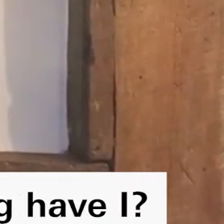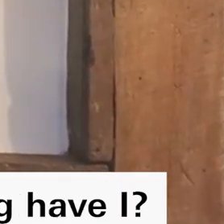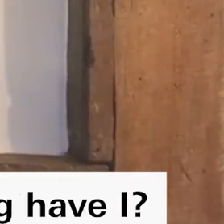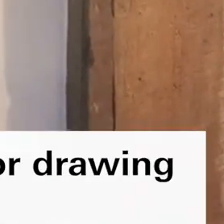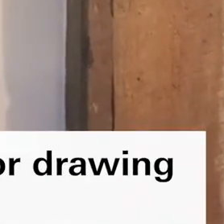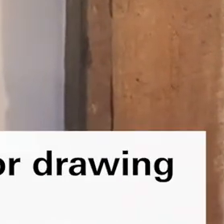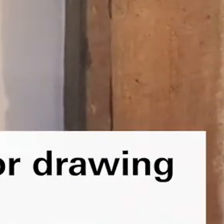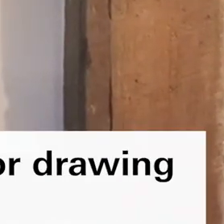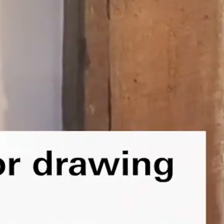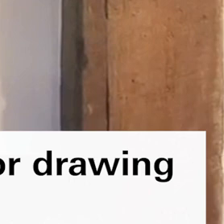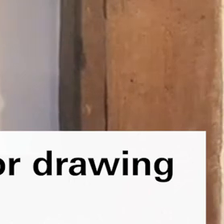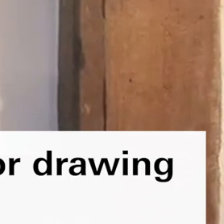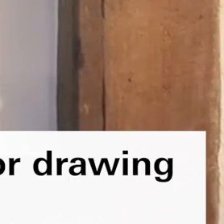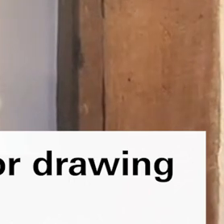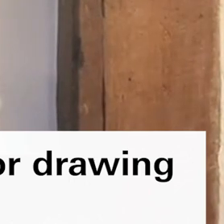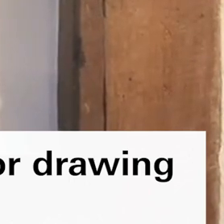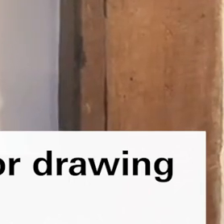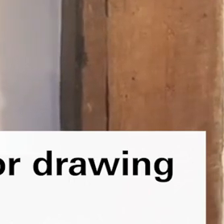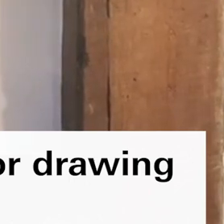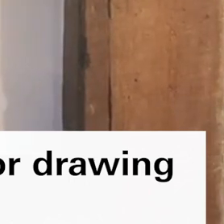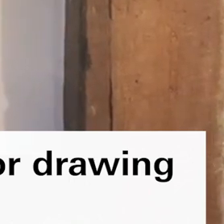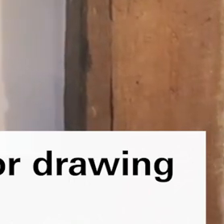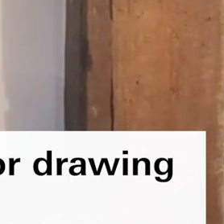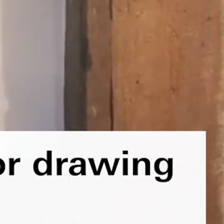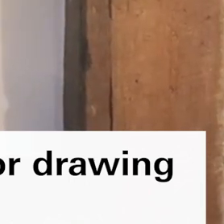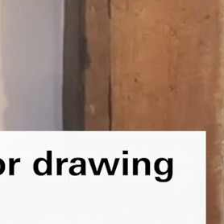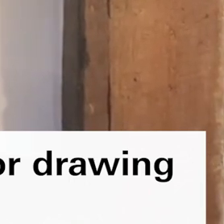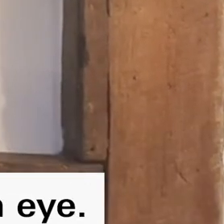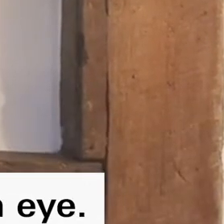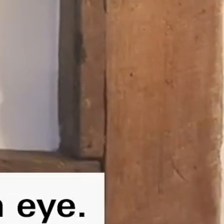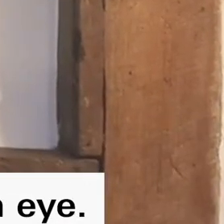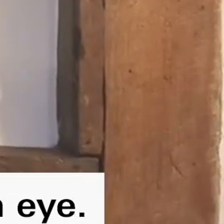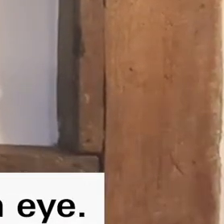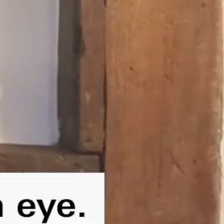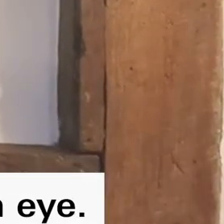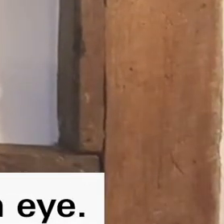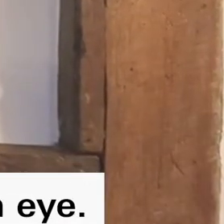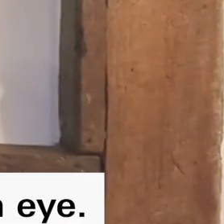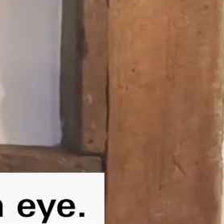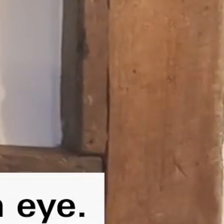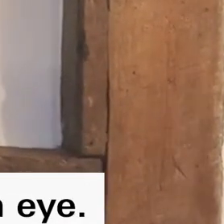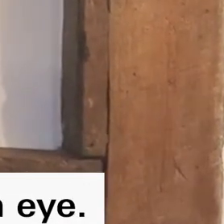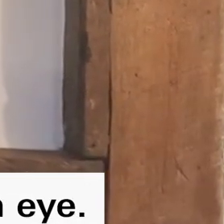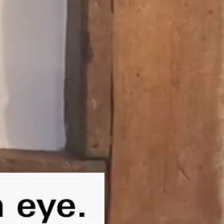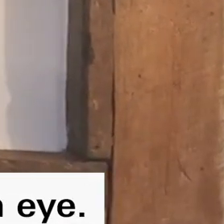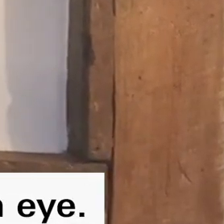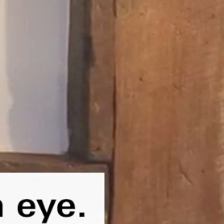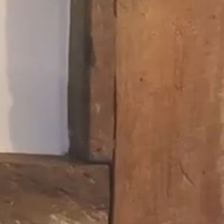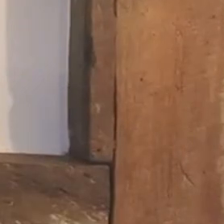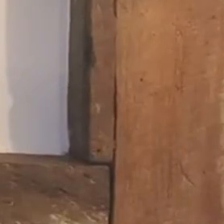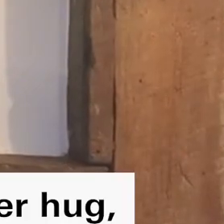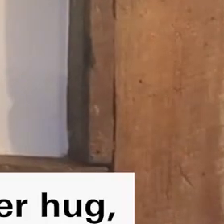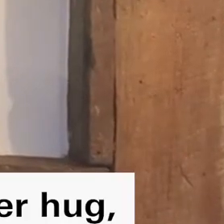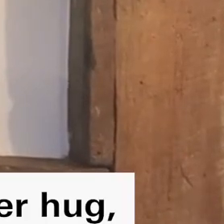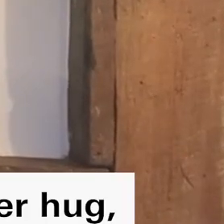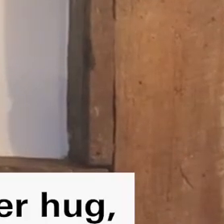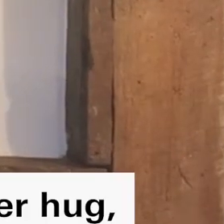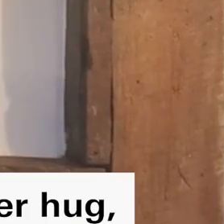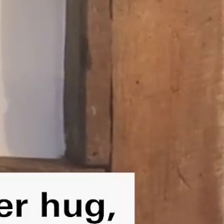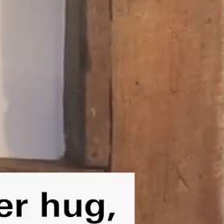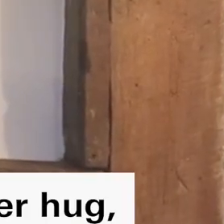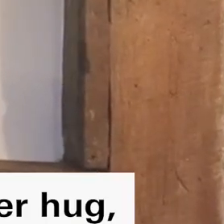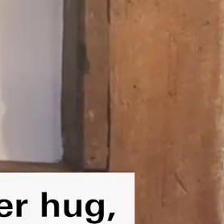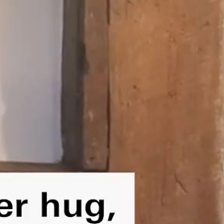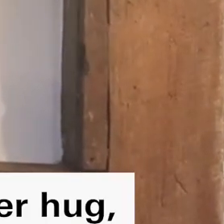I? All I do is show off my talent for drawing and writing. That wouldn't even hurt an eye. For some